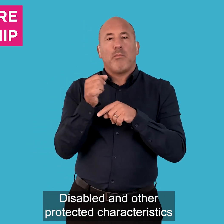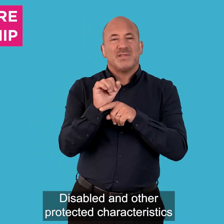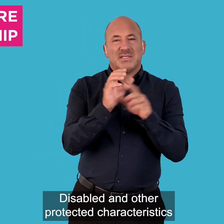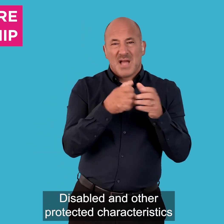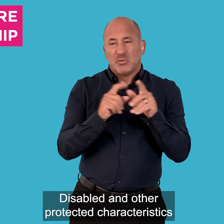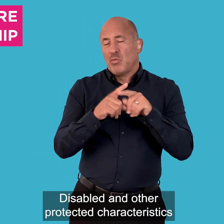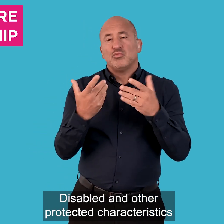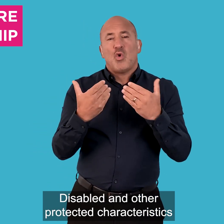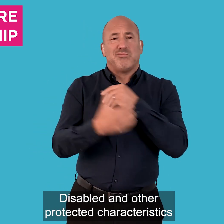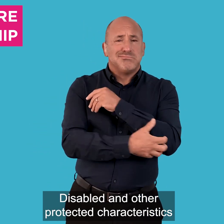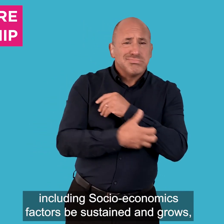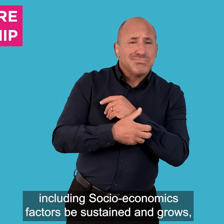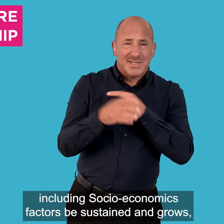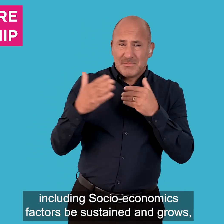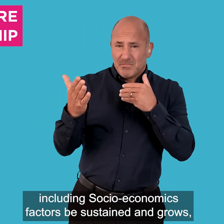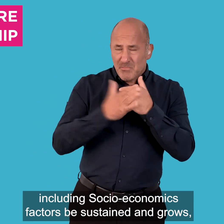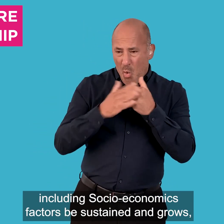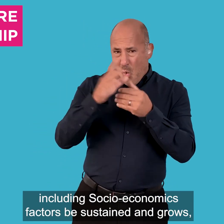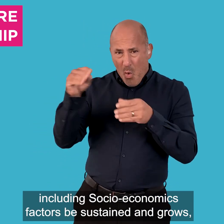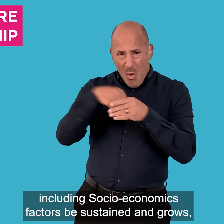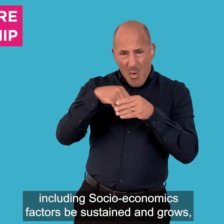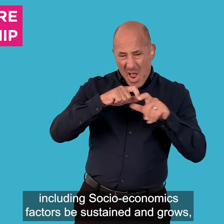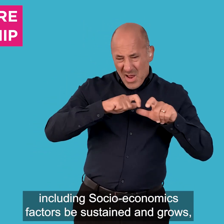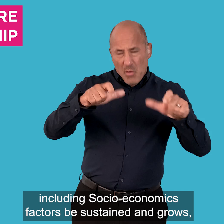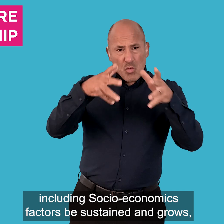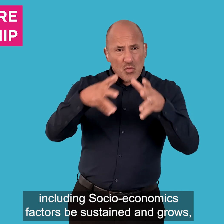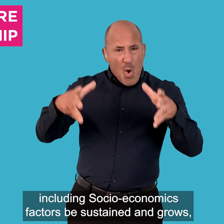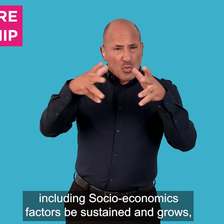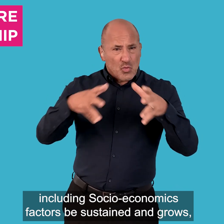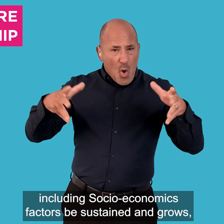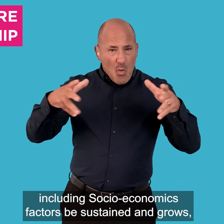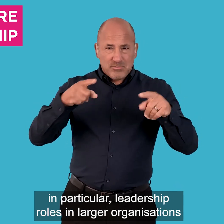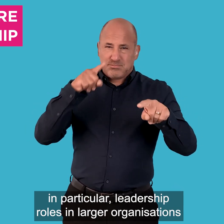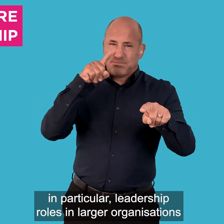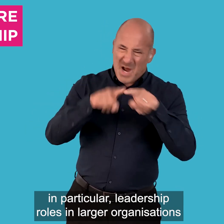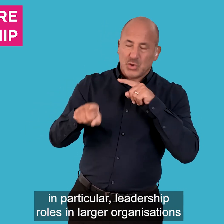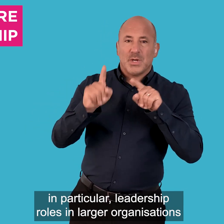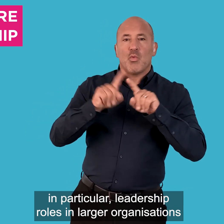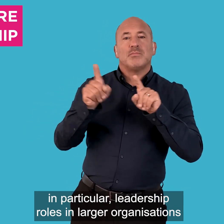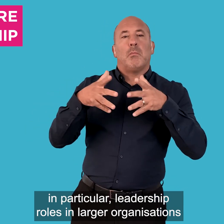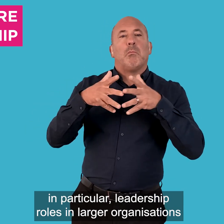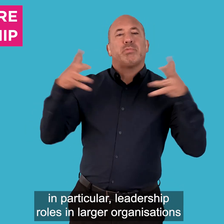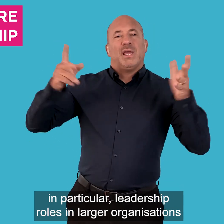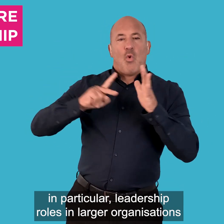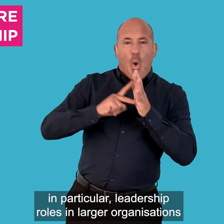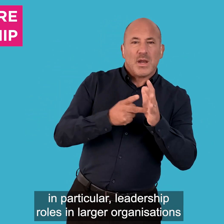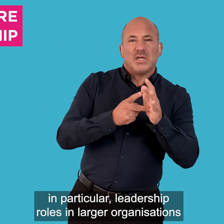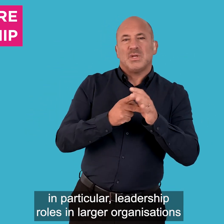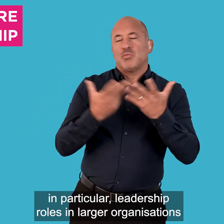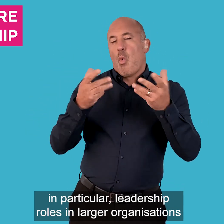protected characteristics, including socio-economic factors be sustained and grows, in particular leadership